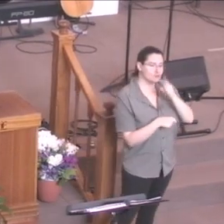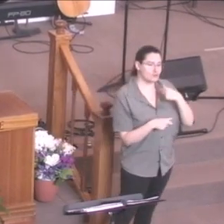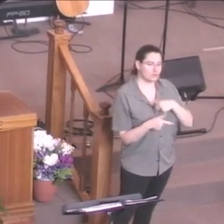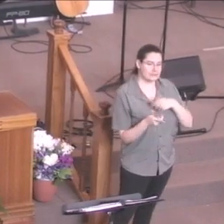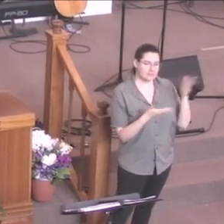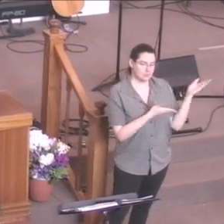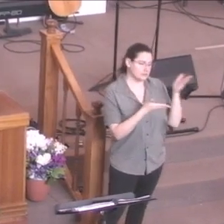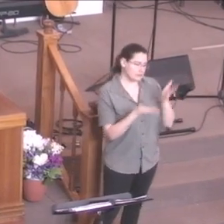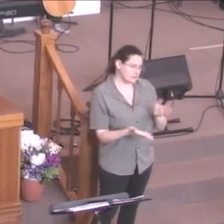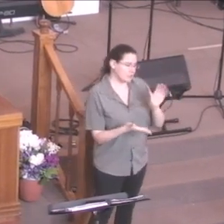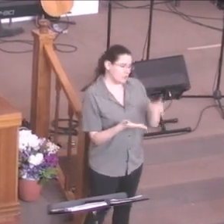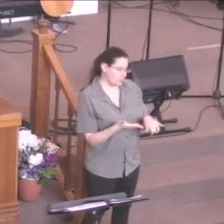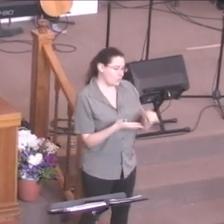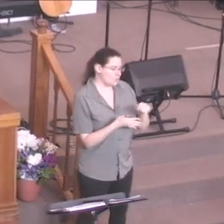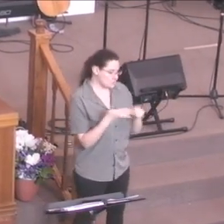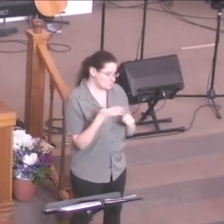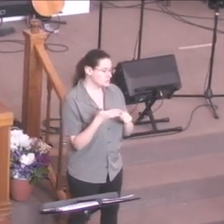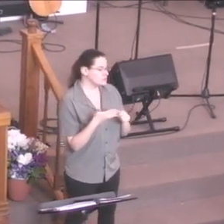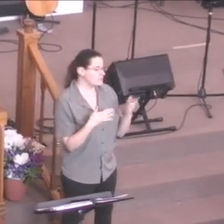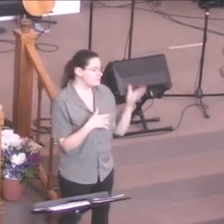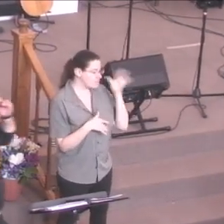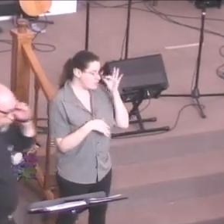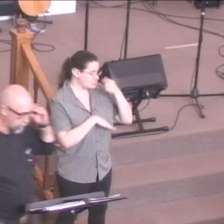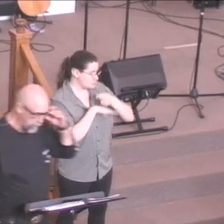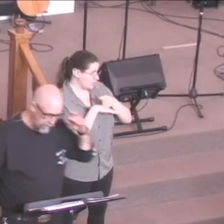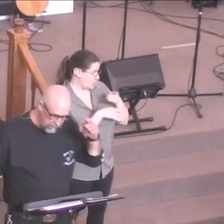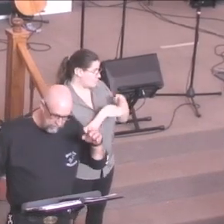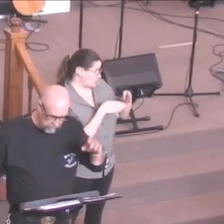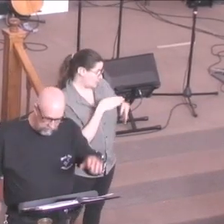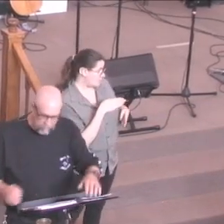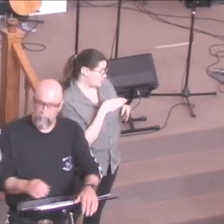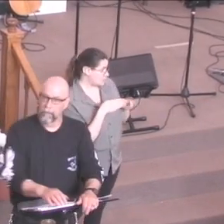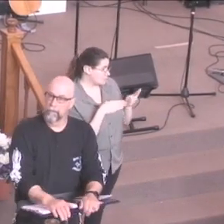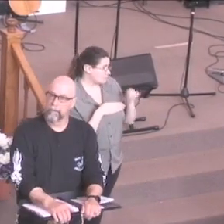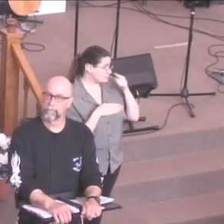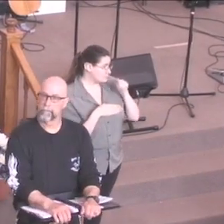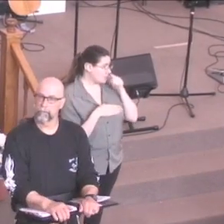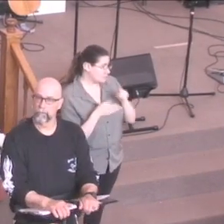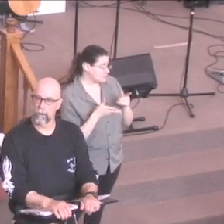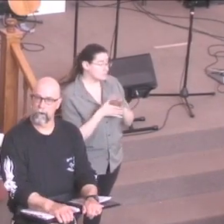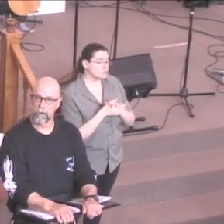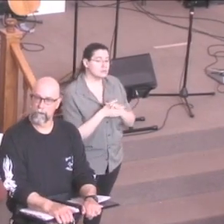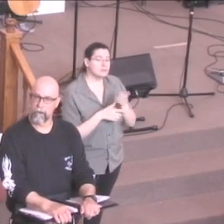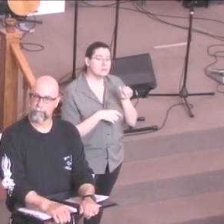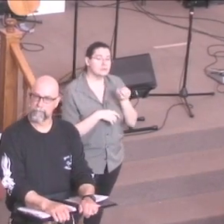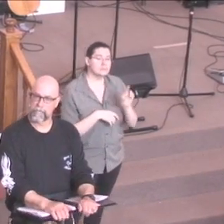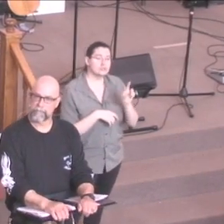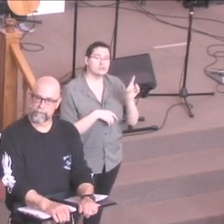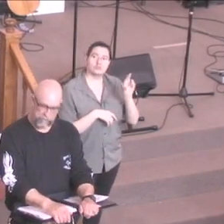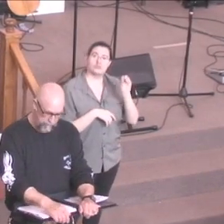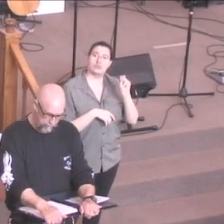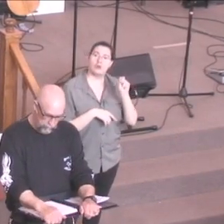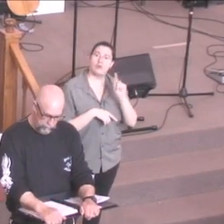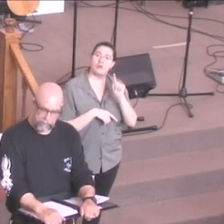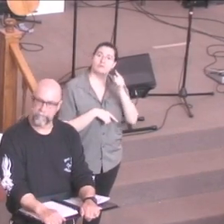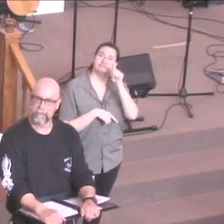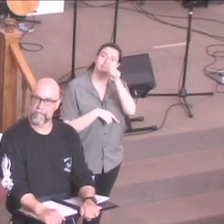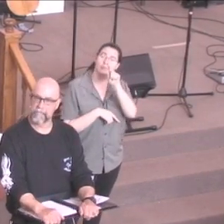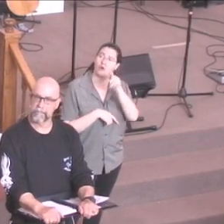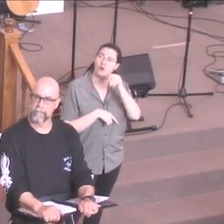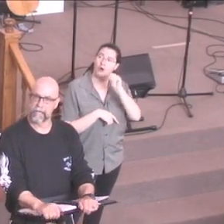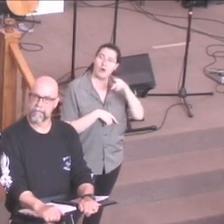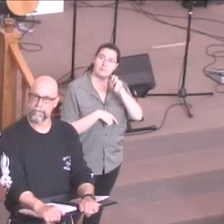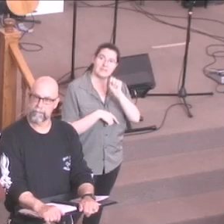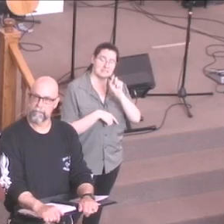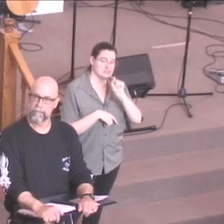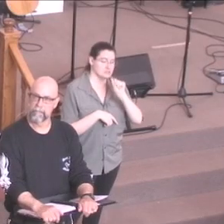back. Father's Day weekend, if you would, please. Mr. Ron Oppenthal is coming up June 7th,